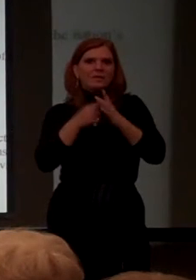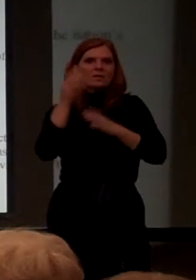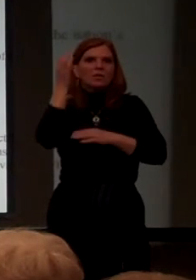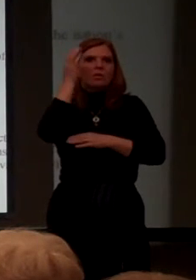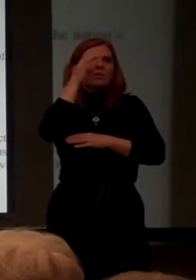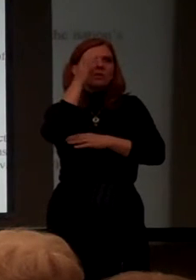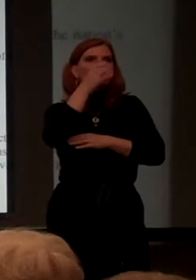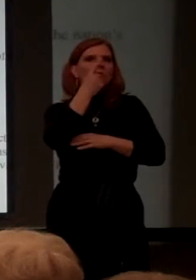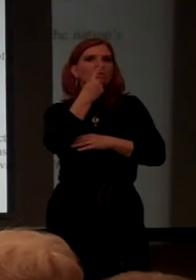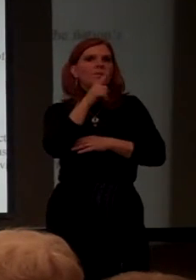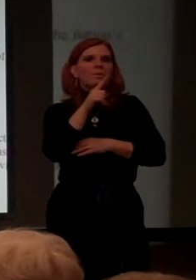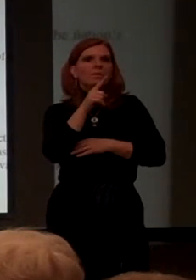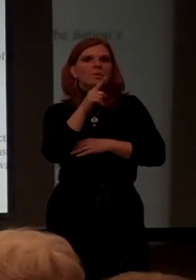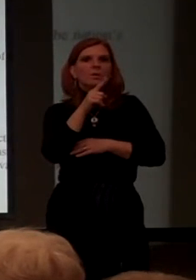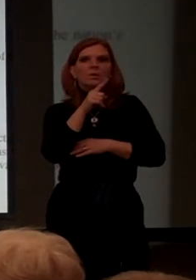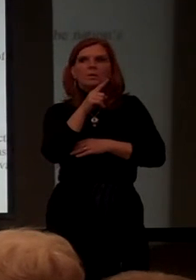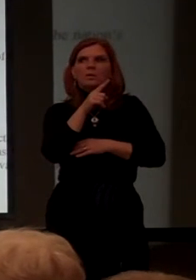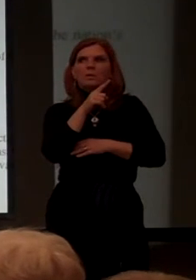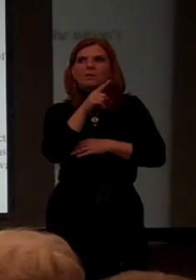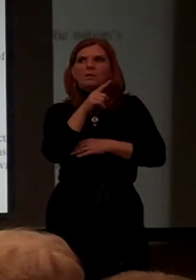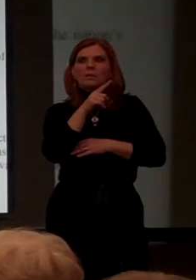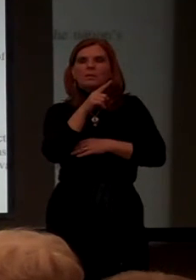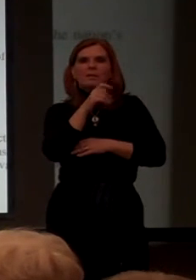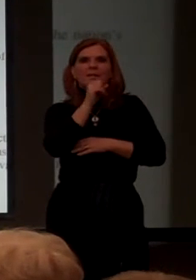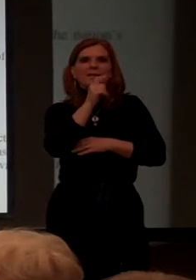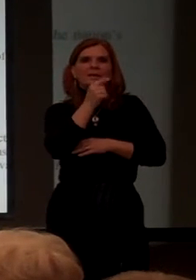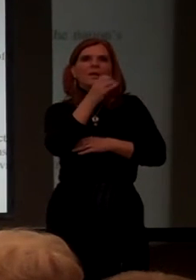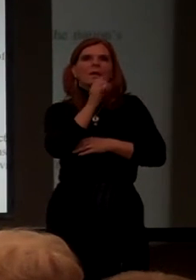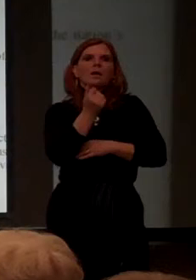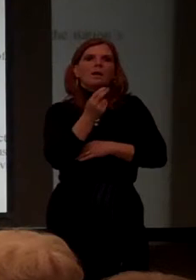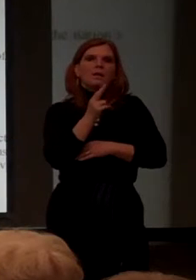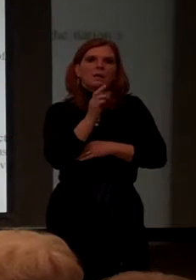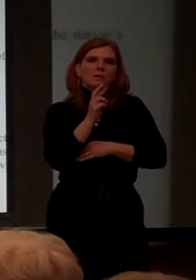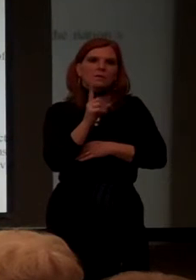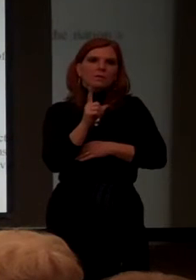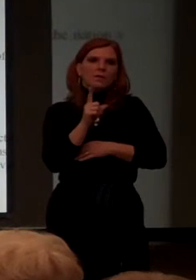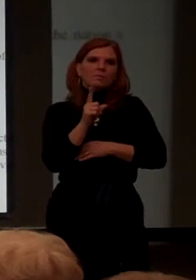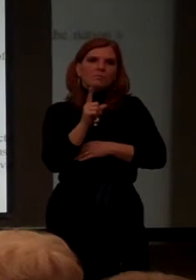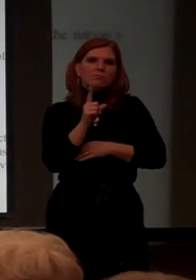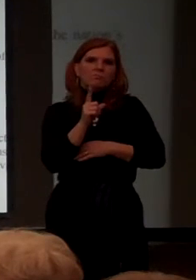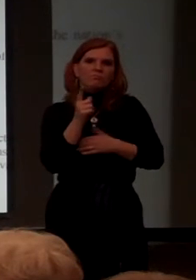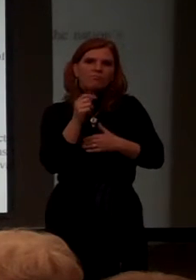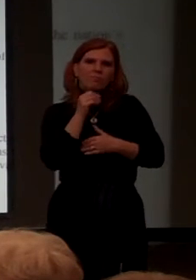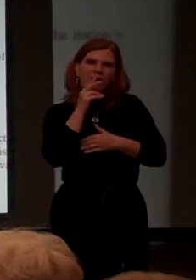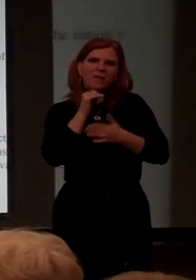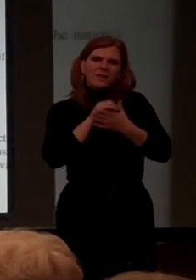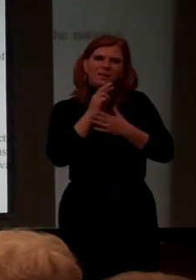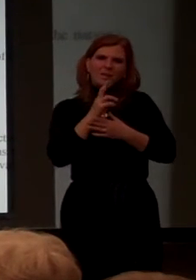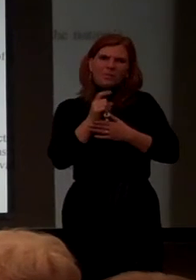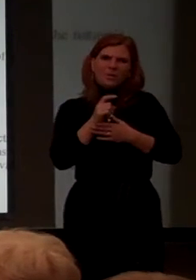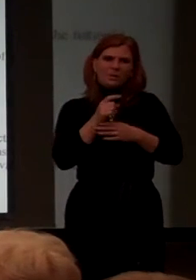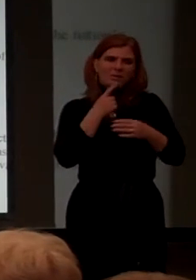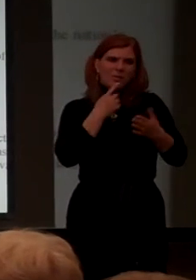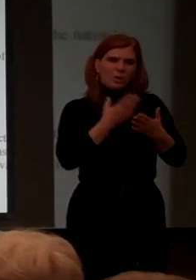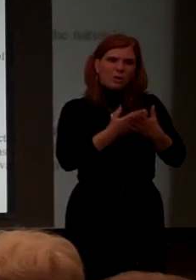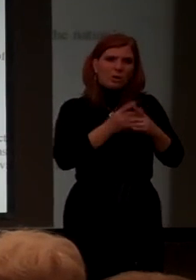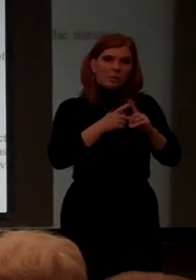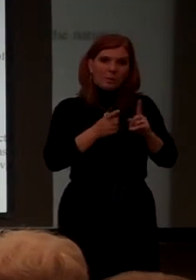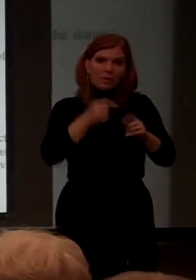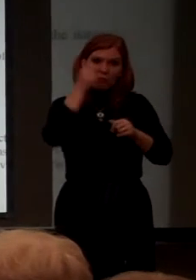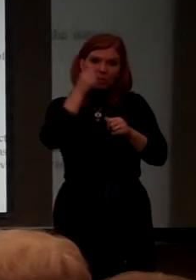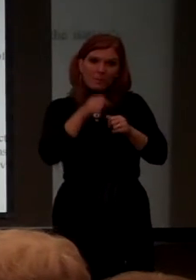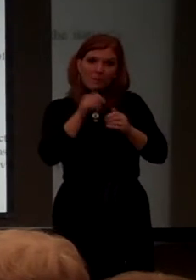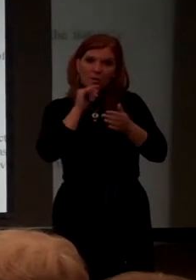looking out at the Ohio Valley Mall. Now, not that that mall is doing really well, but keep in